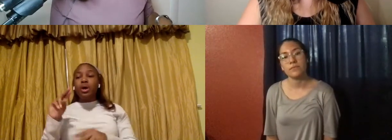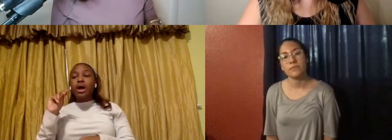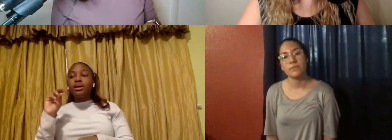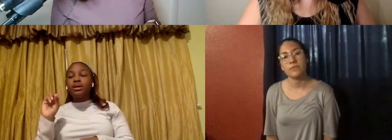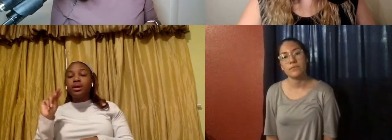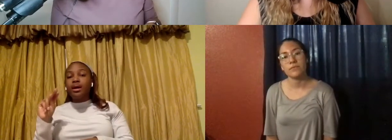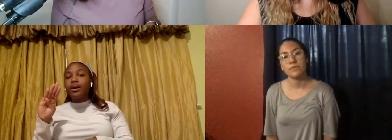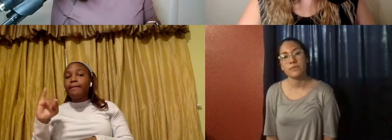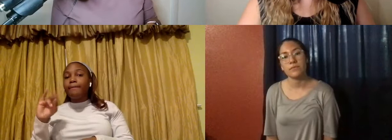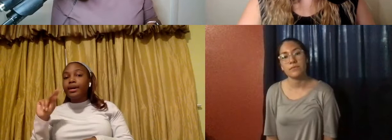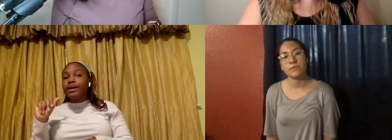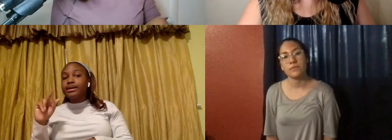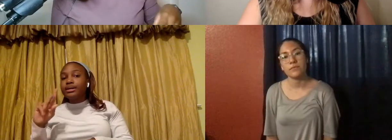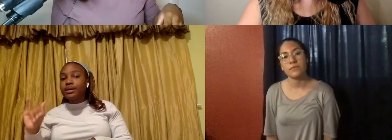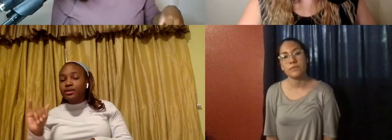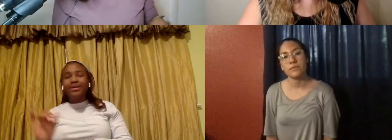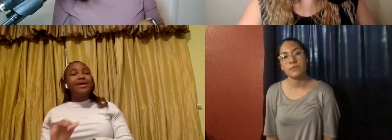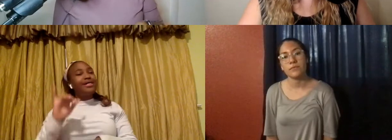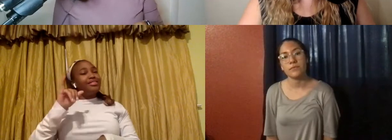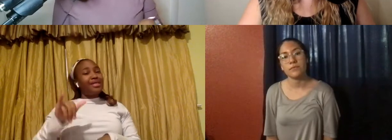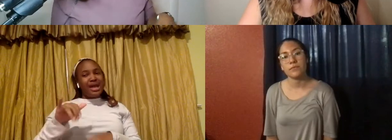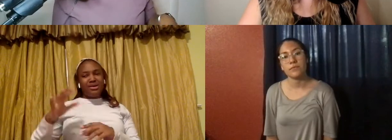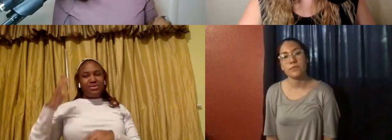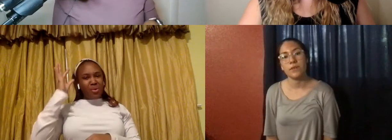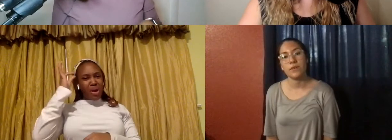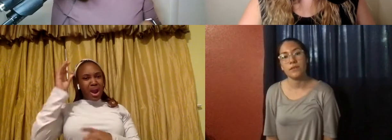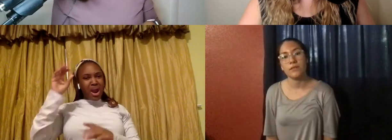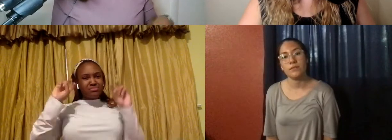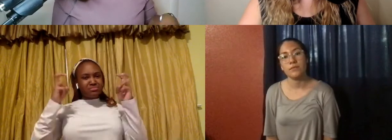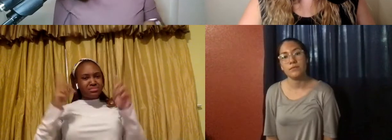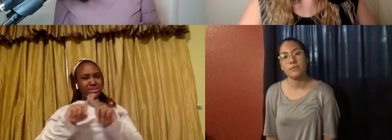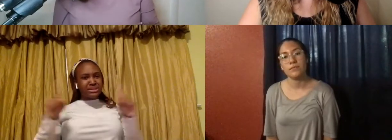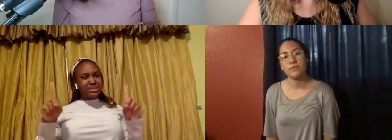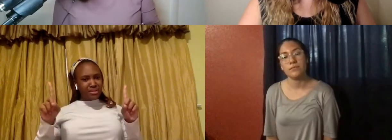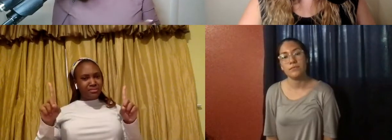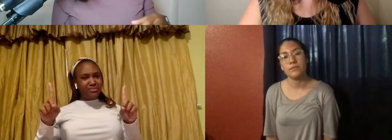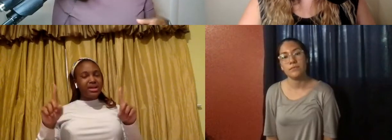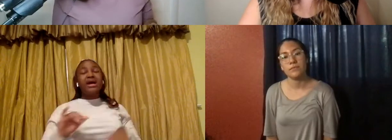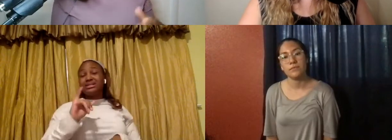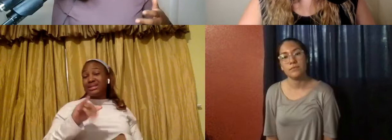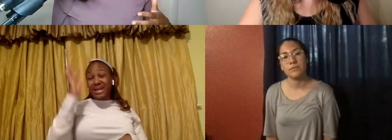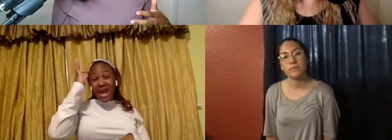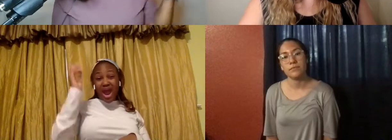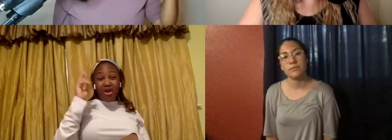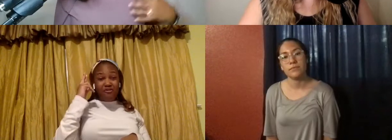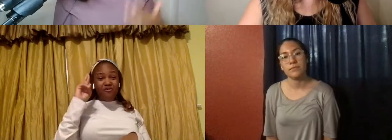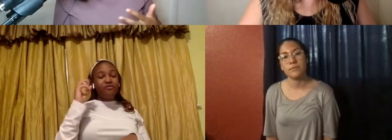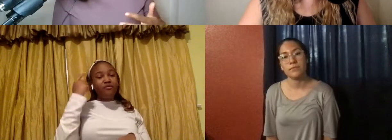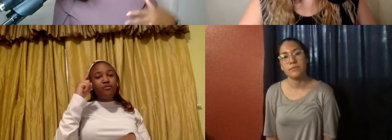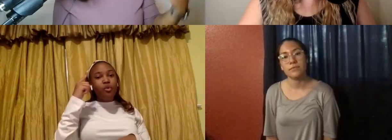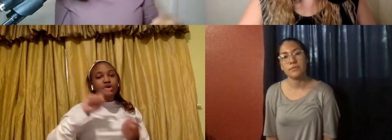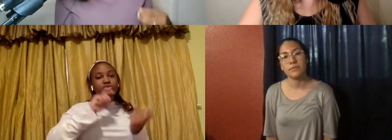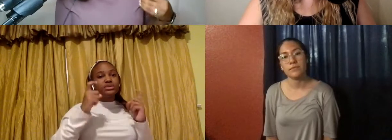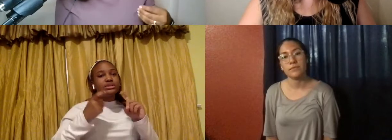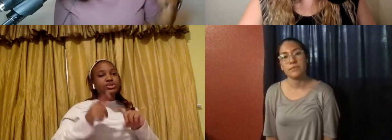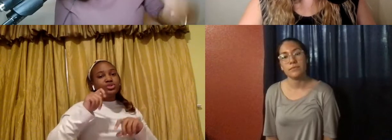very different, right? Because the hair that you may get from transitioning, right, may be like your badge of honor, right?